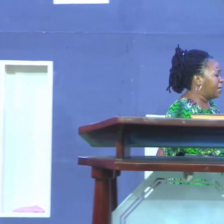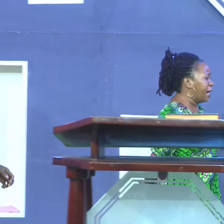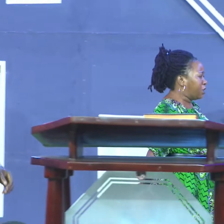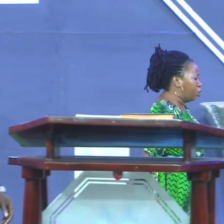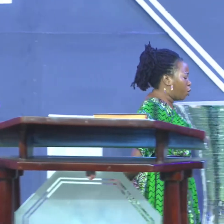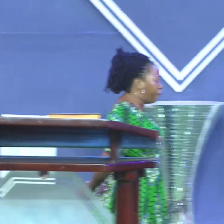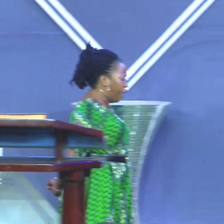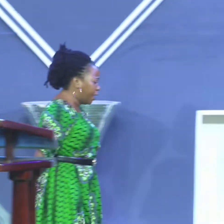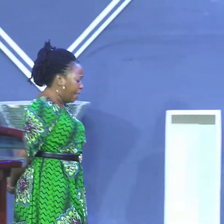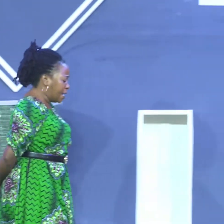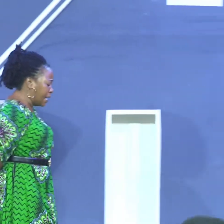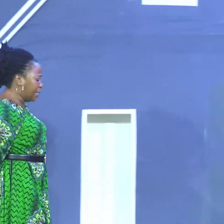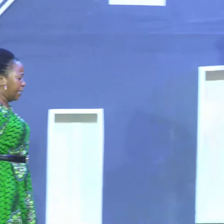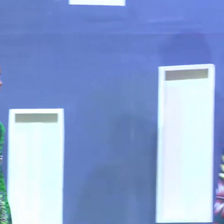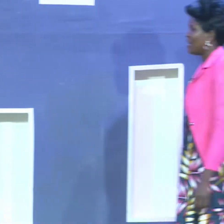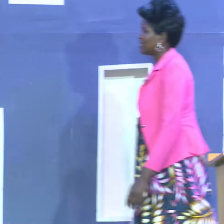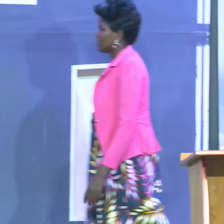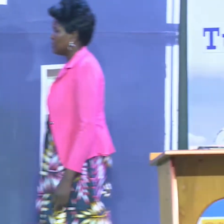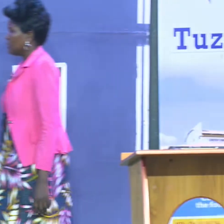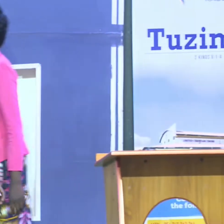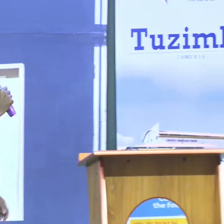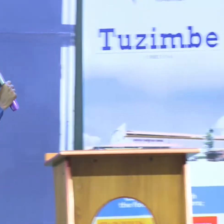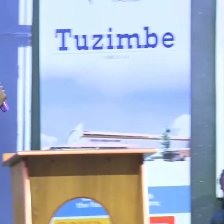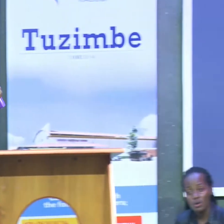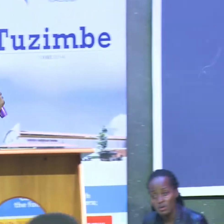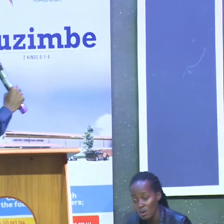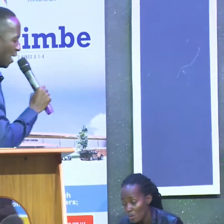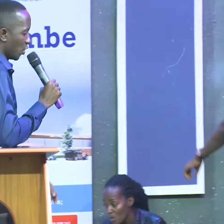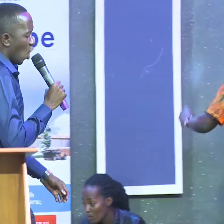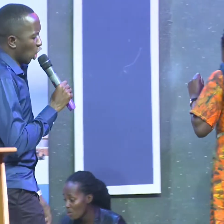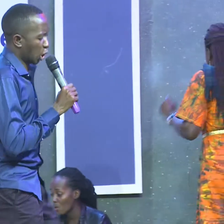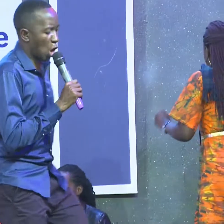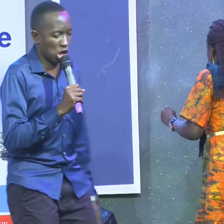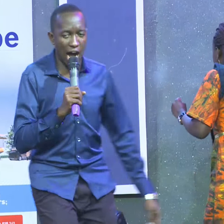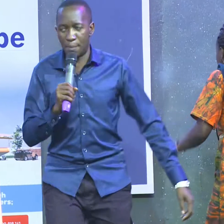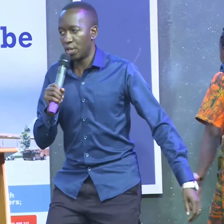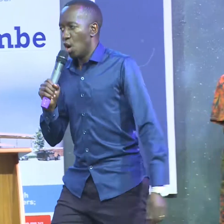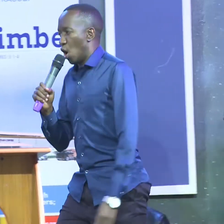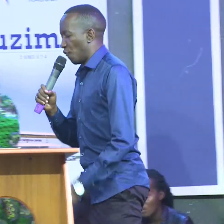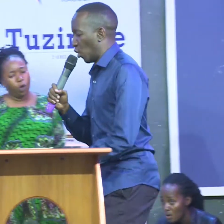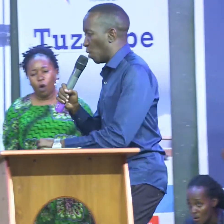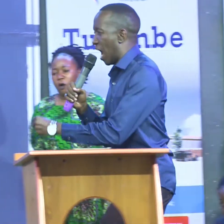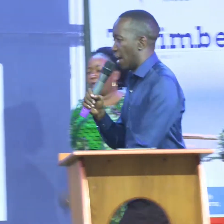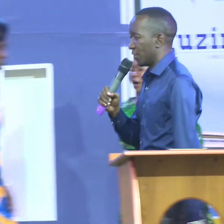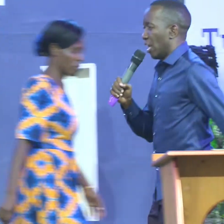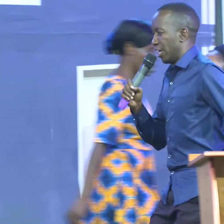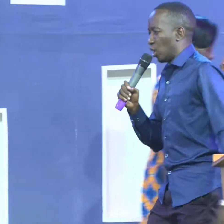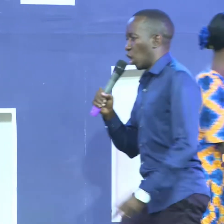rekeseteyerebabababababa randeyereba owaye saba saba otoloka